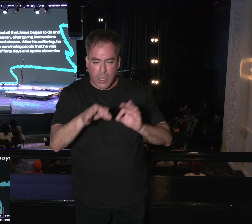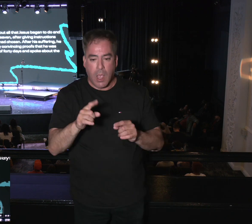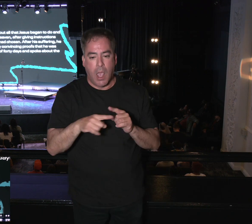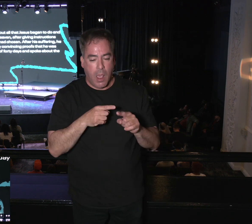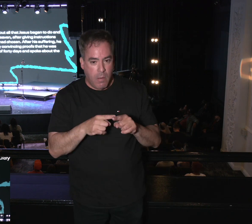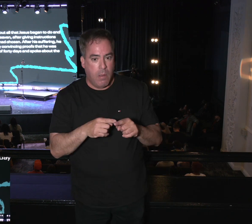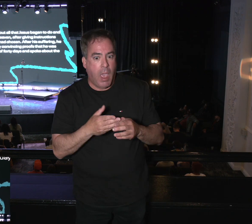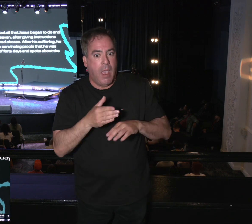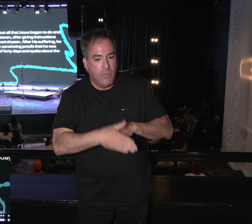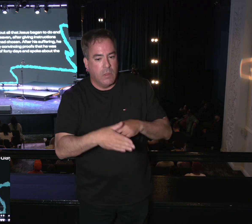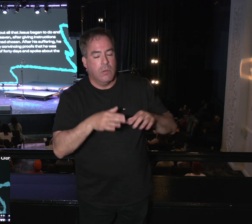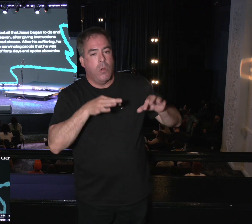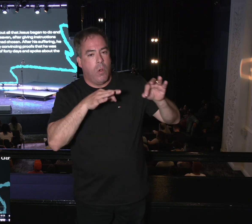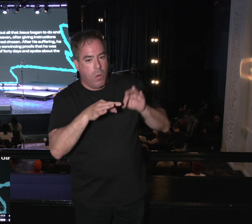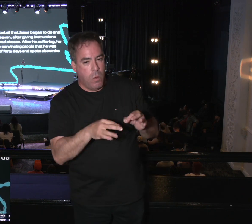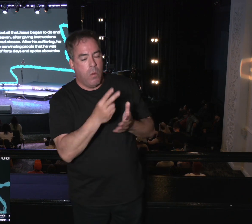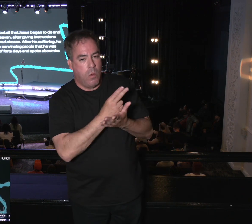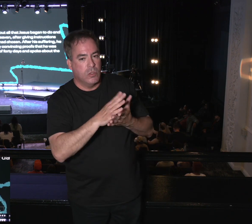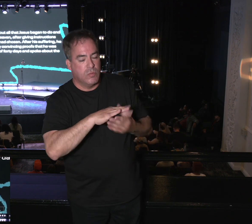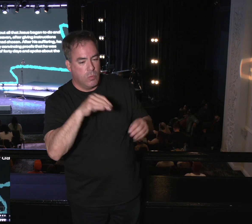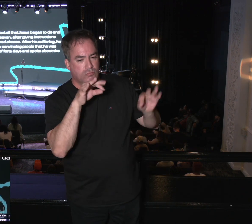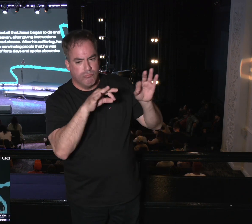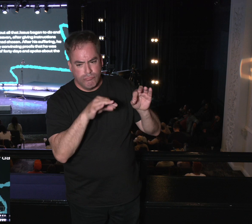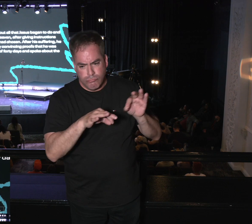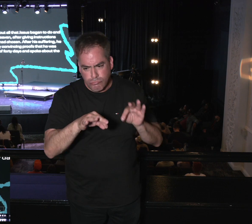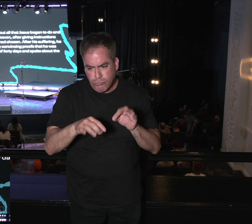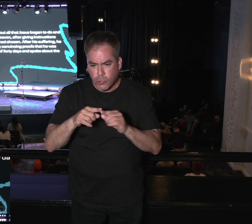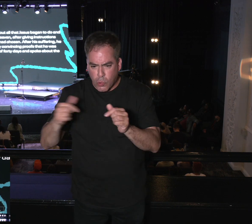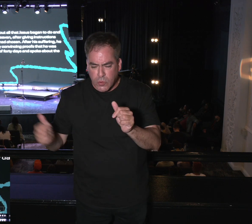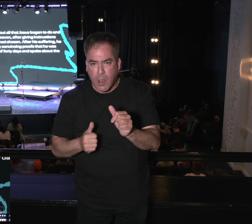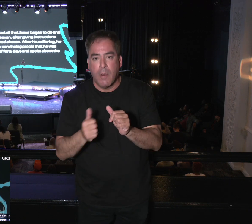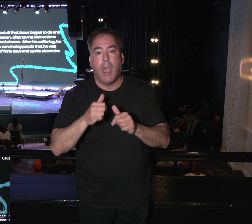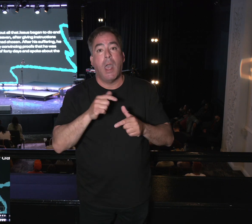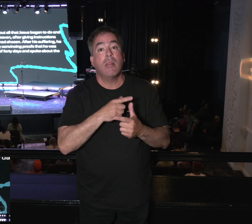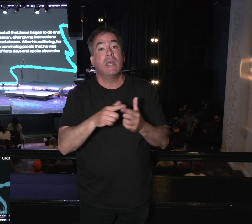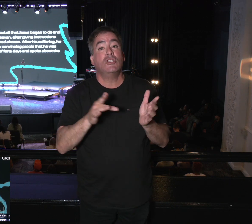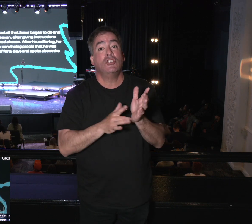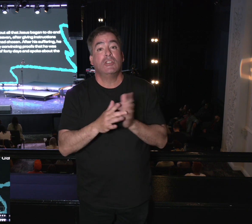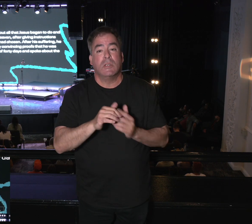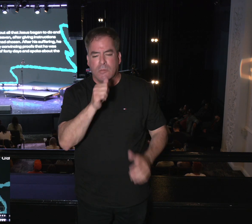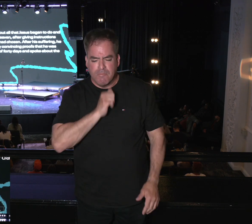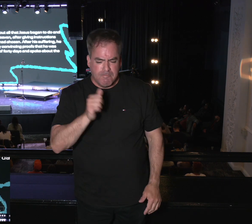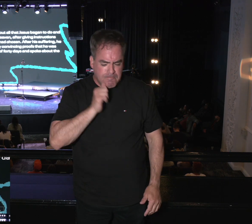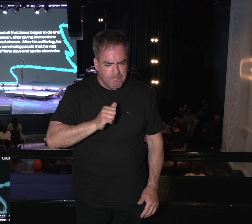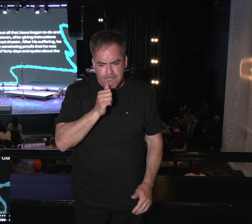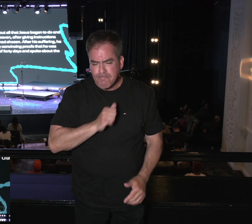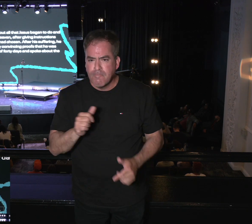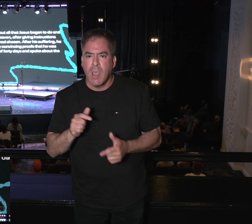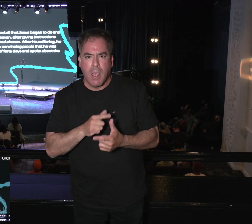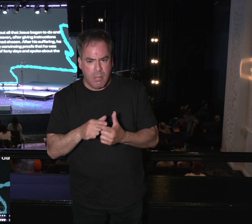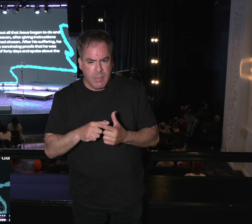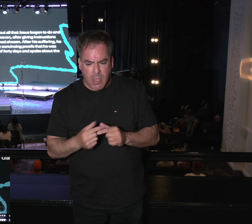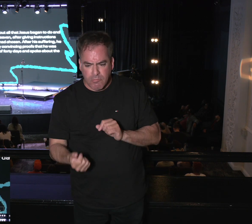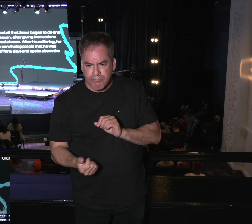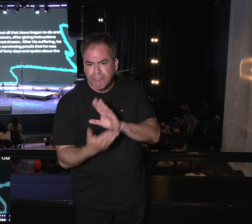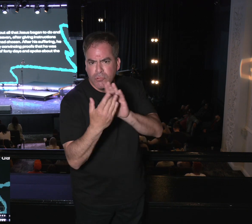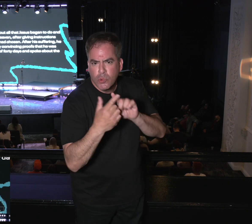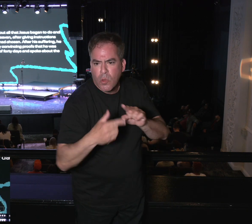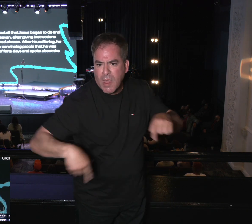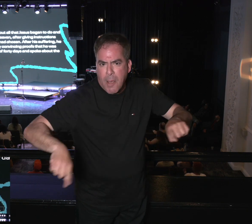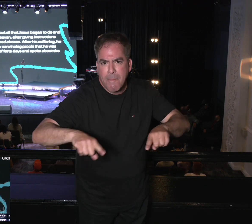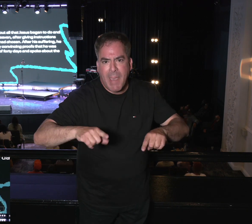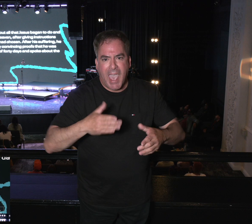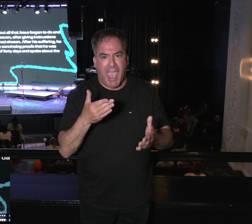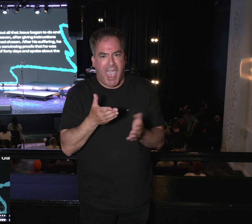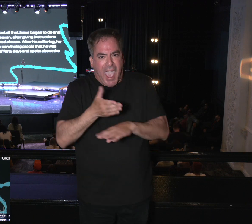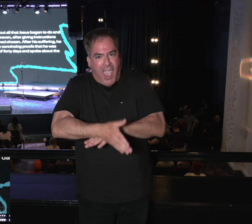instructions through the Holy Spirit to the apostles he had chosen. After his suffering, he presented himself to them and gave many convincing proofs that he was alive.